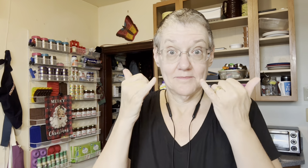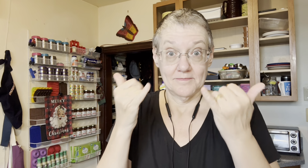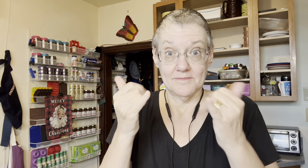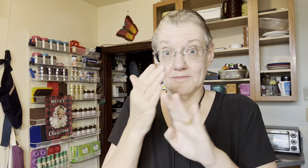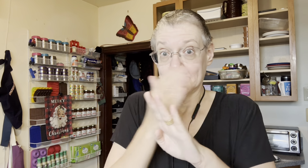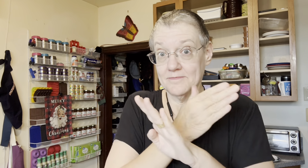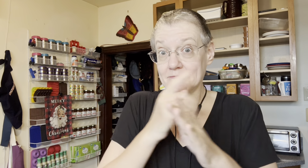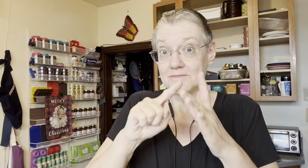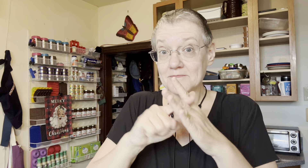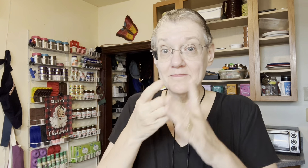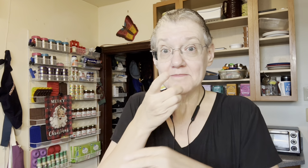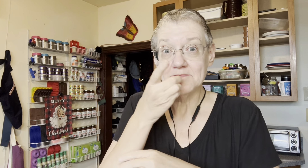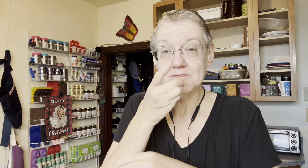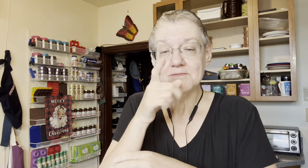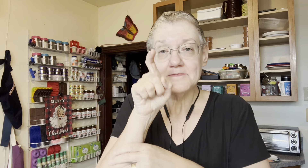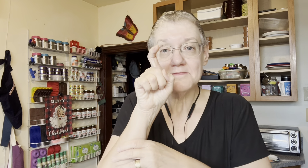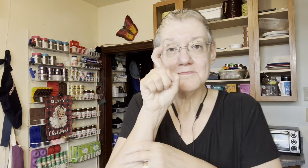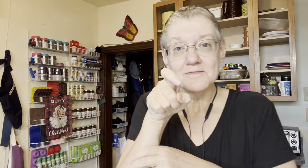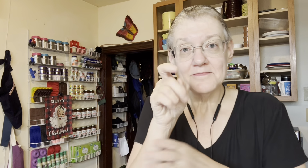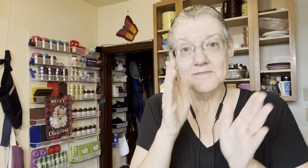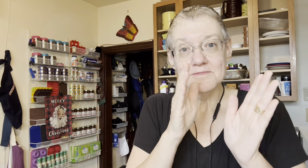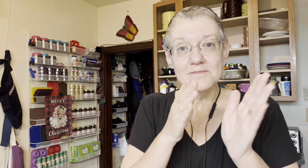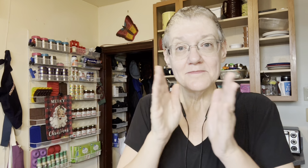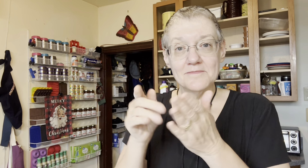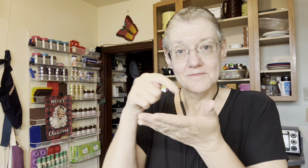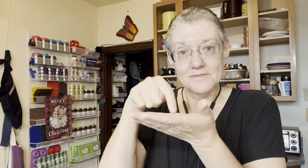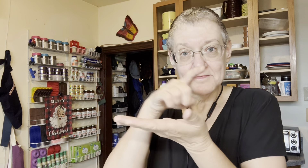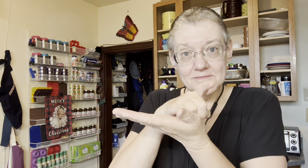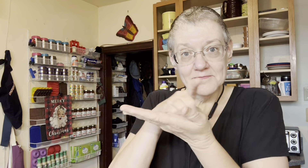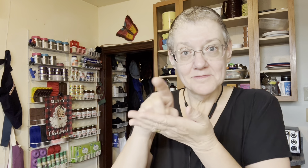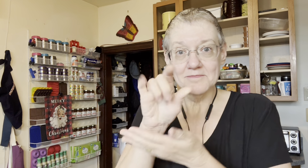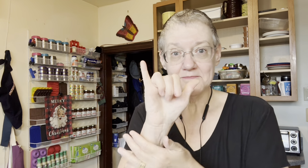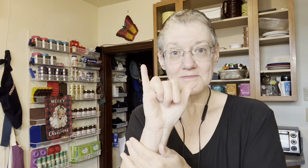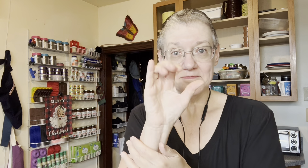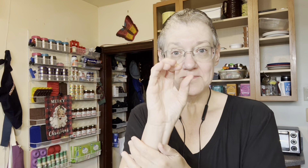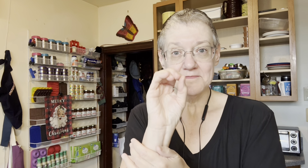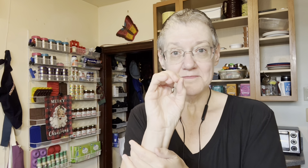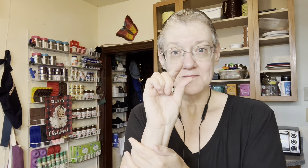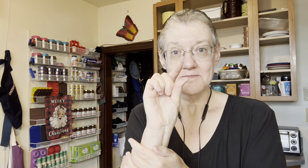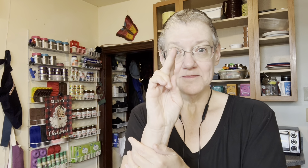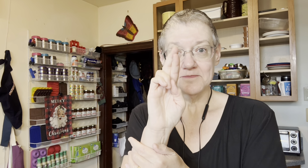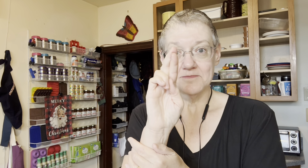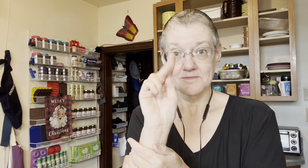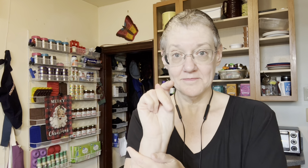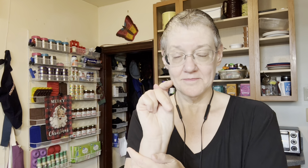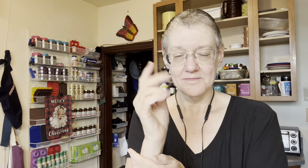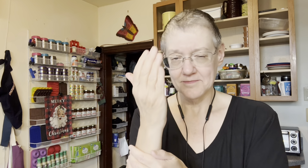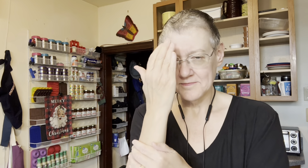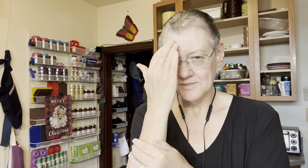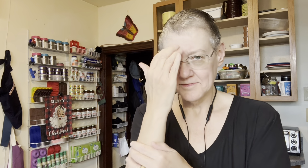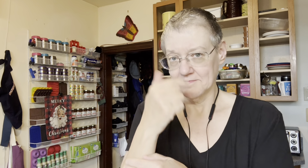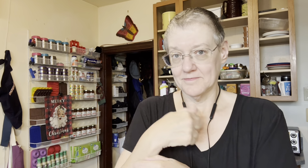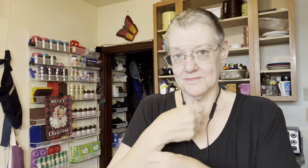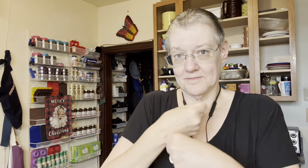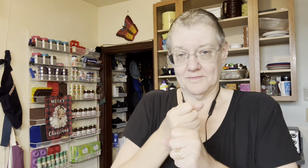videos. Now, before I start cooking dinner, I need to prepare this week's yogurt. Now, you know I make